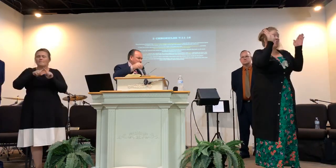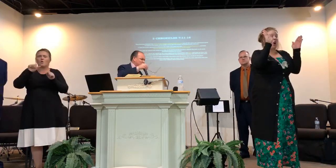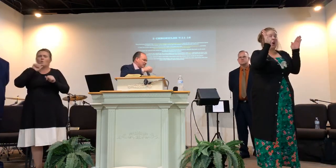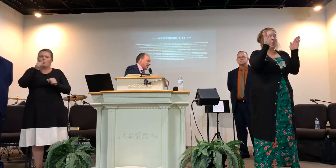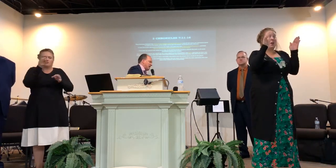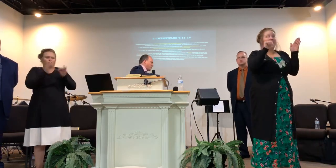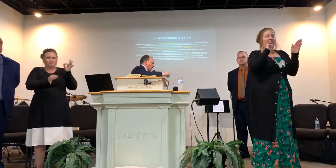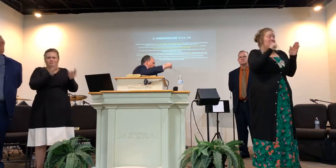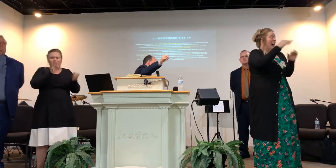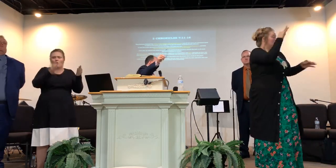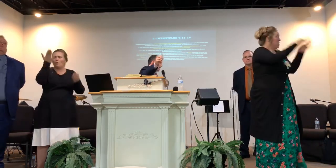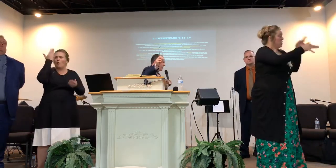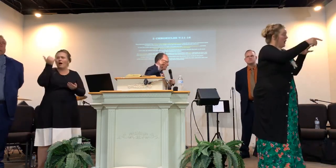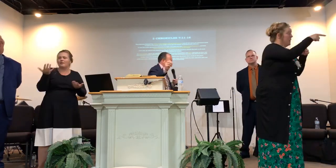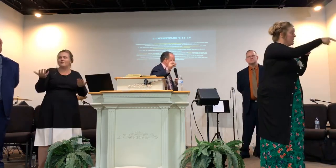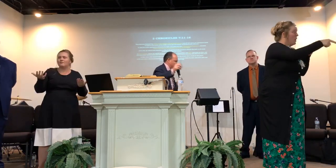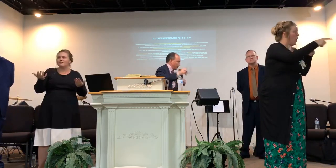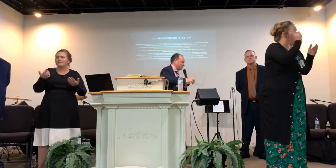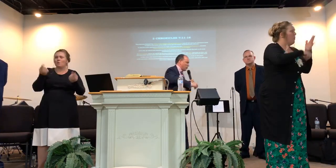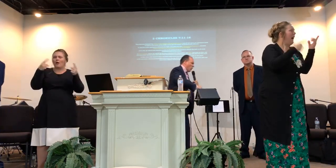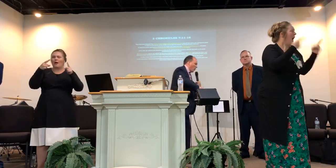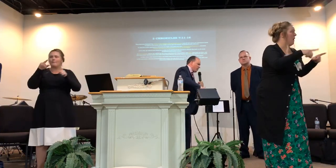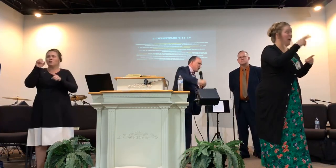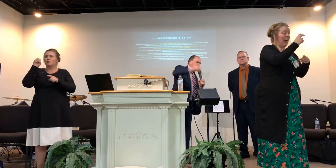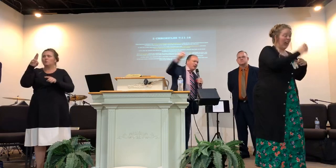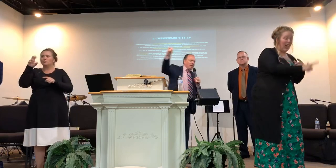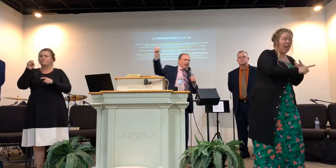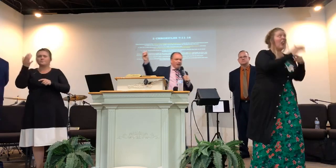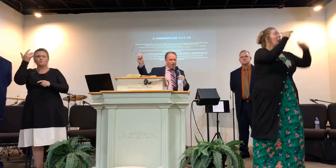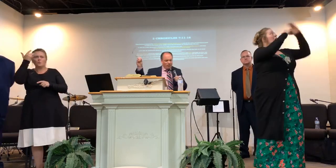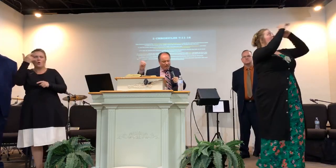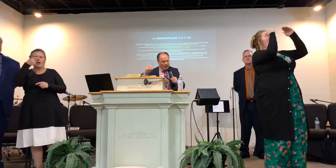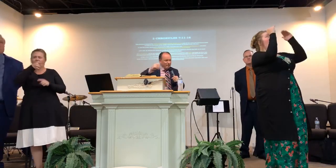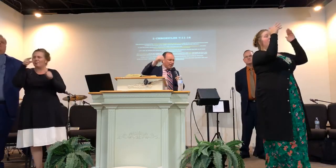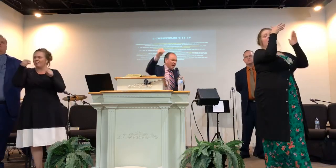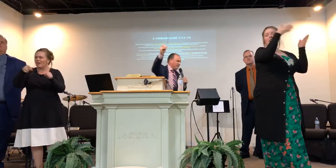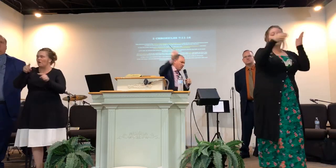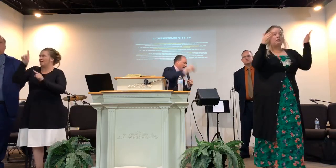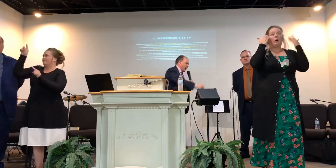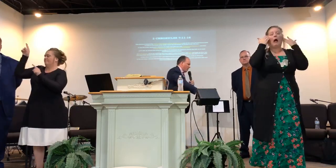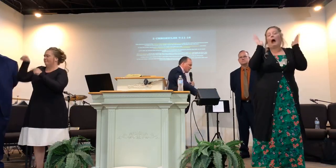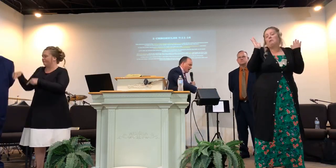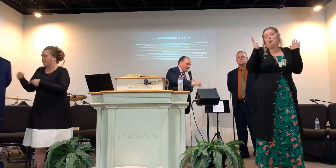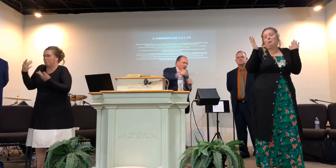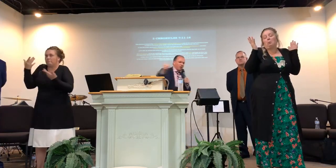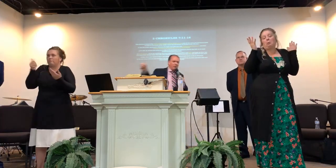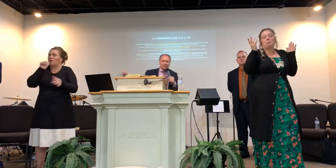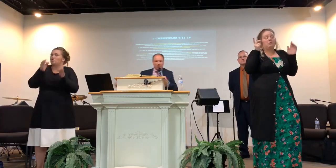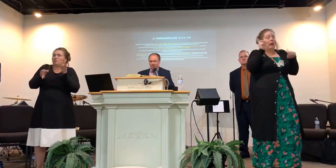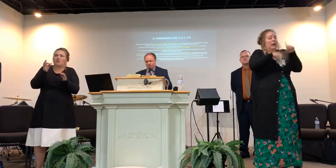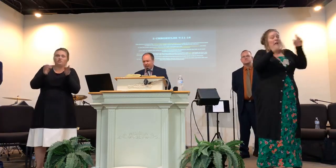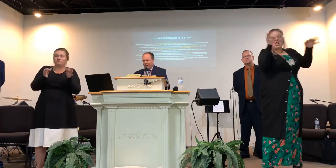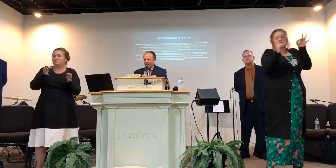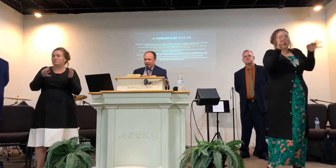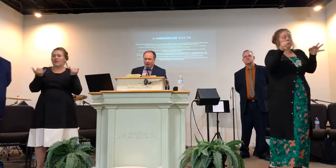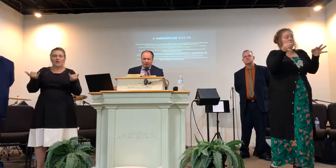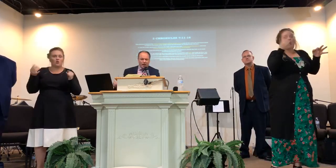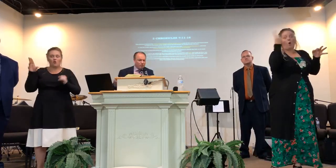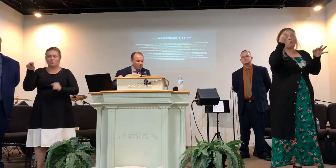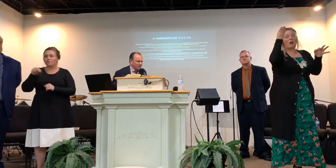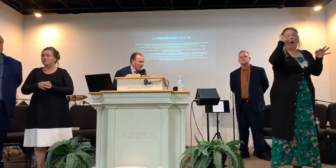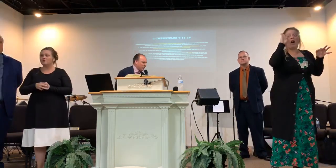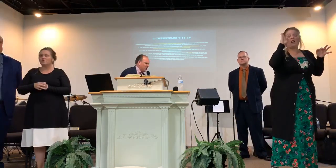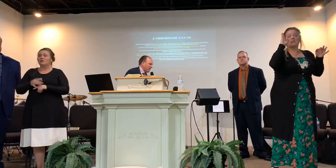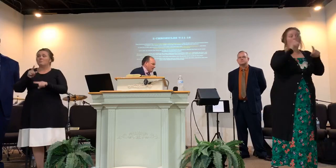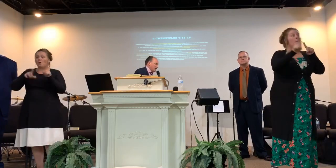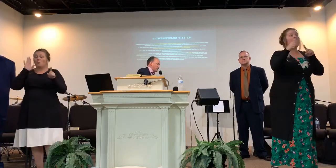in judgment today of what's happened to Jesus, whether he's here or there in heaven or hell. I'm not going to be the judge today. But